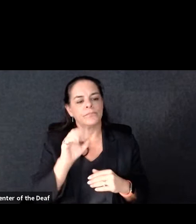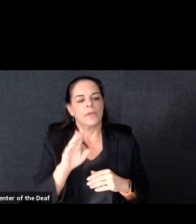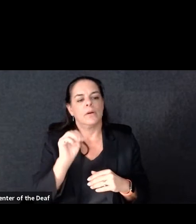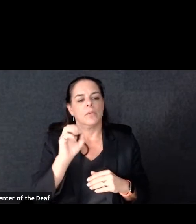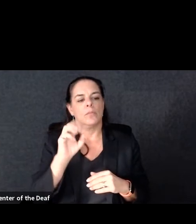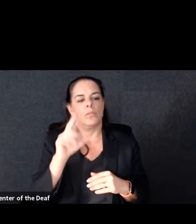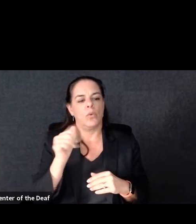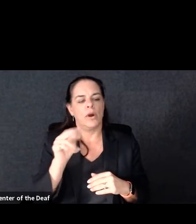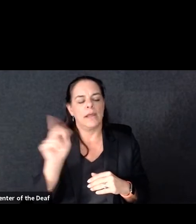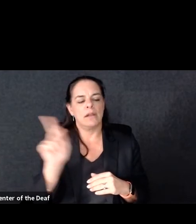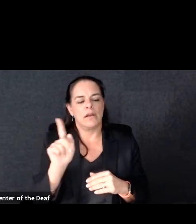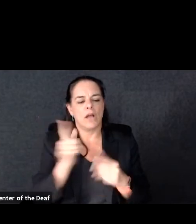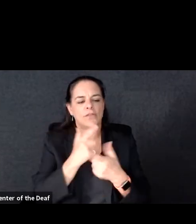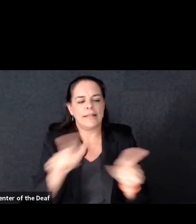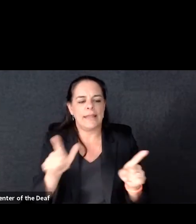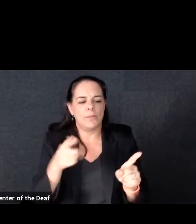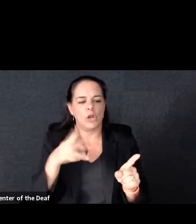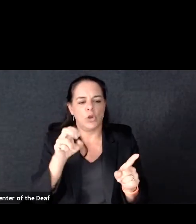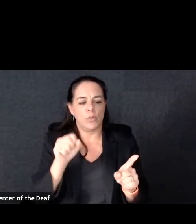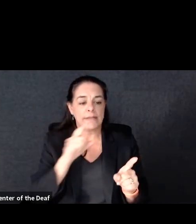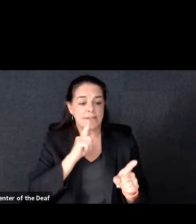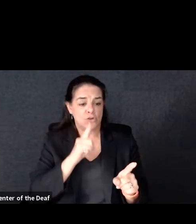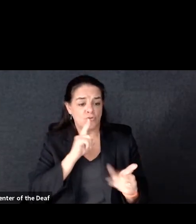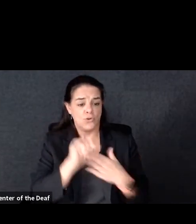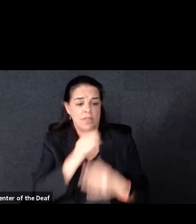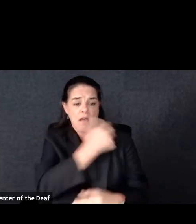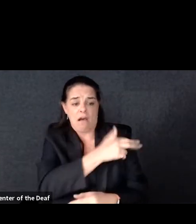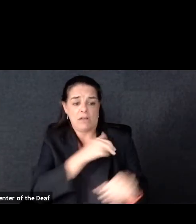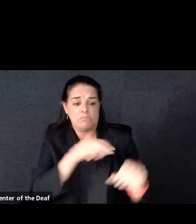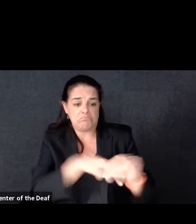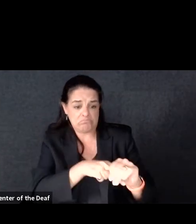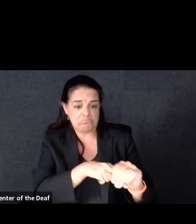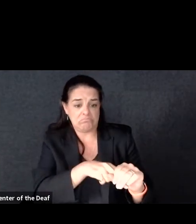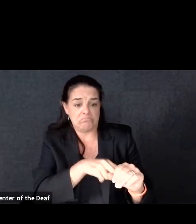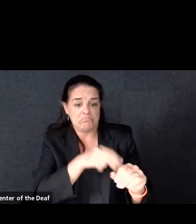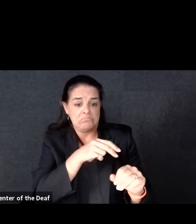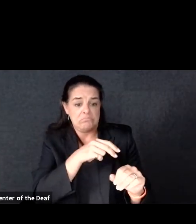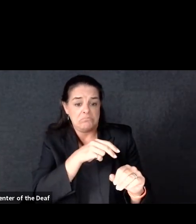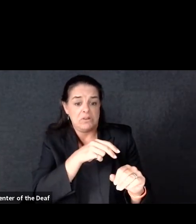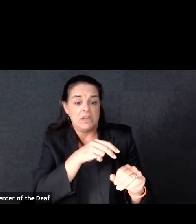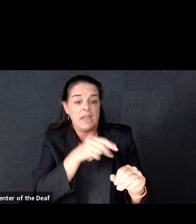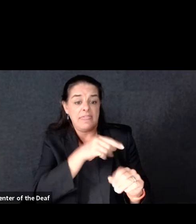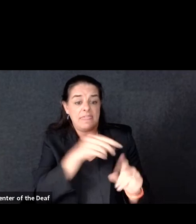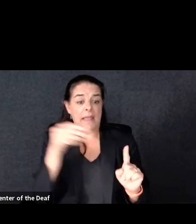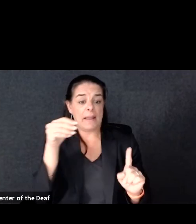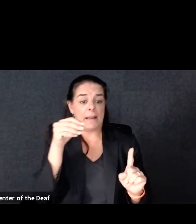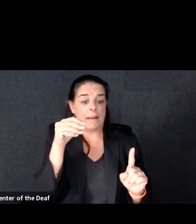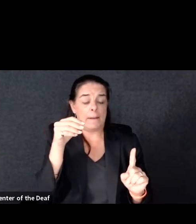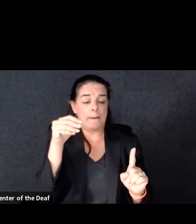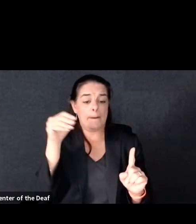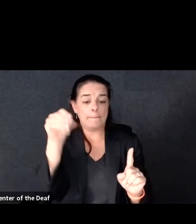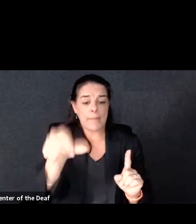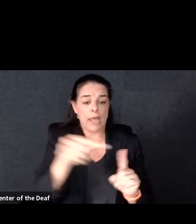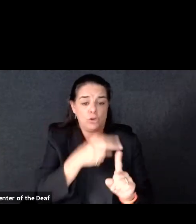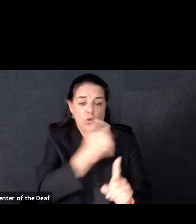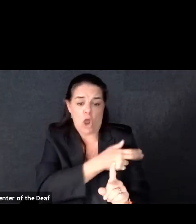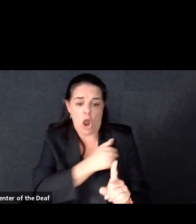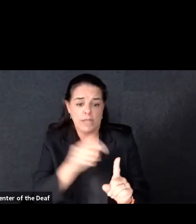Knoxville Liberty Press, is it true that hospitalizations of COVID patients are compensated to the hospital at a sum